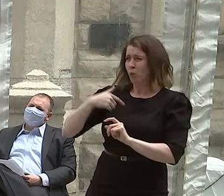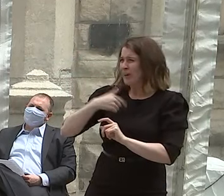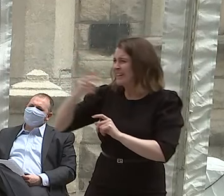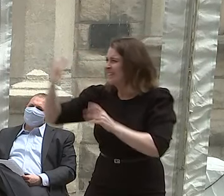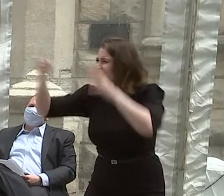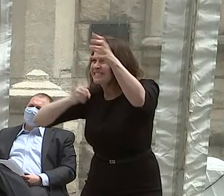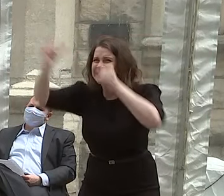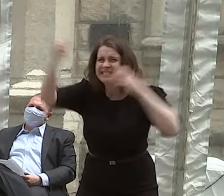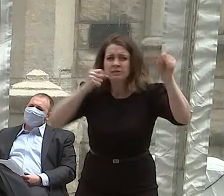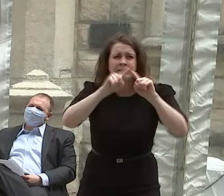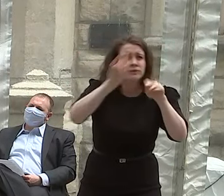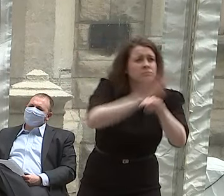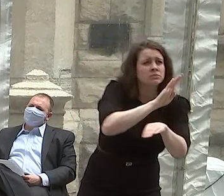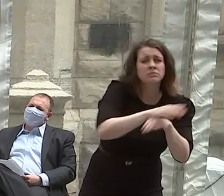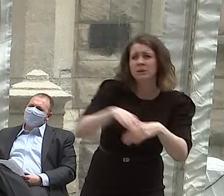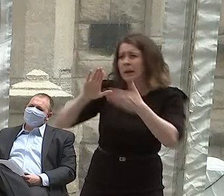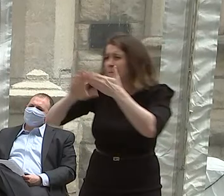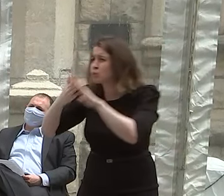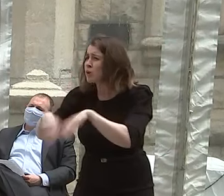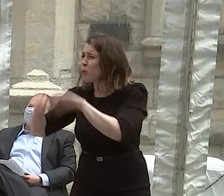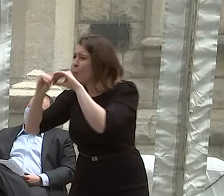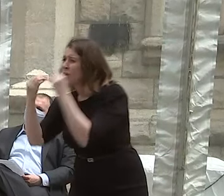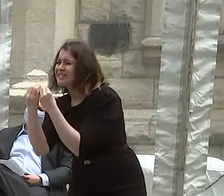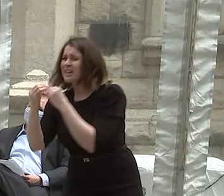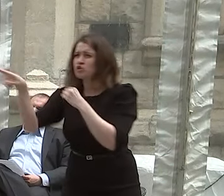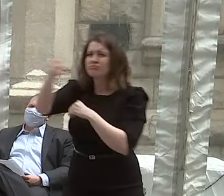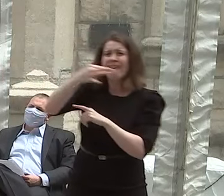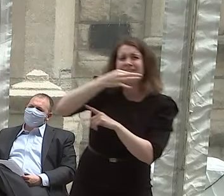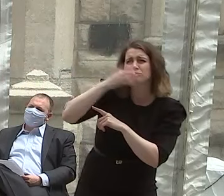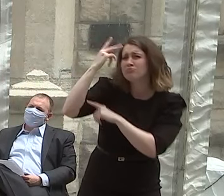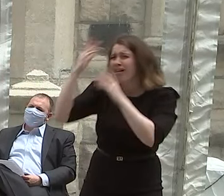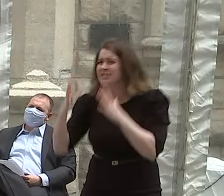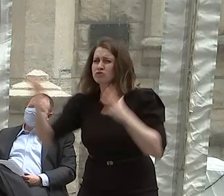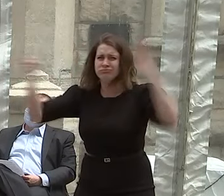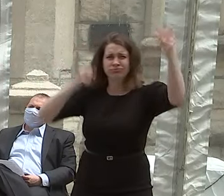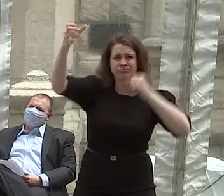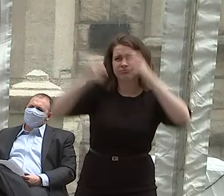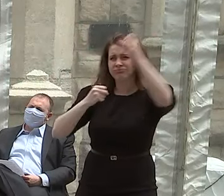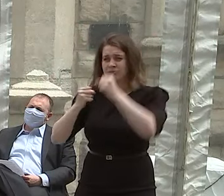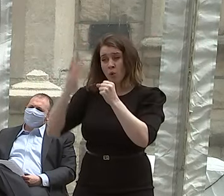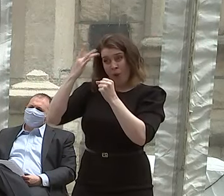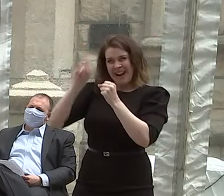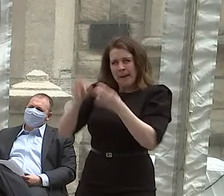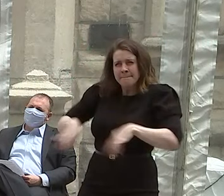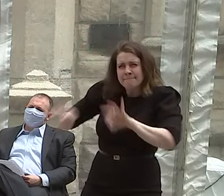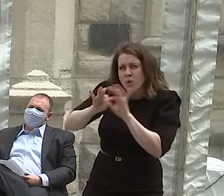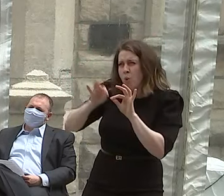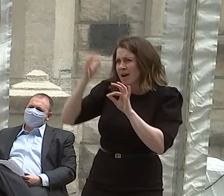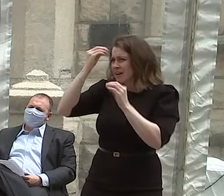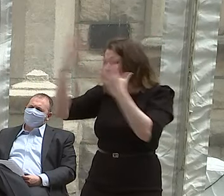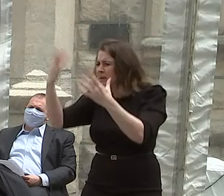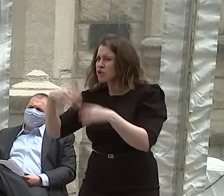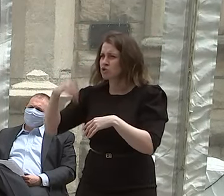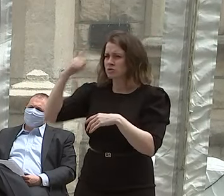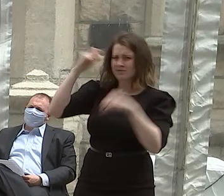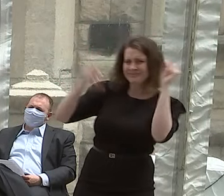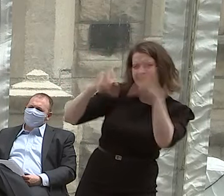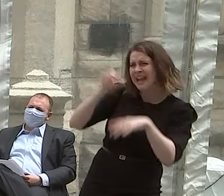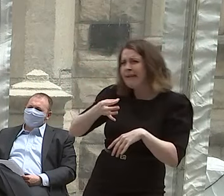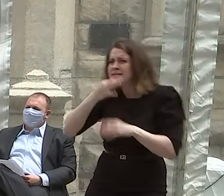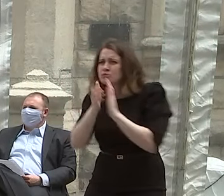industries, community-based partners, and policy experts, providing the critical insight and guidance needed for our path